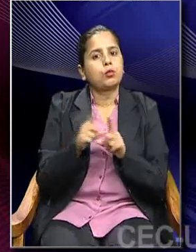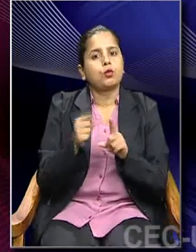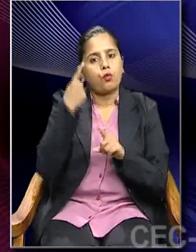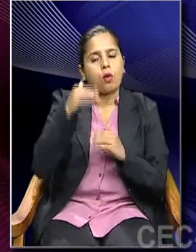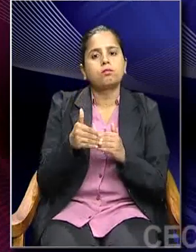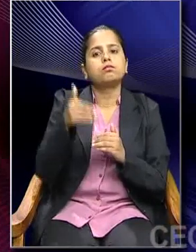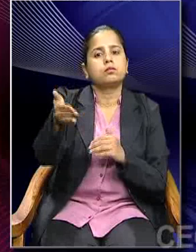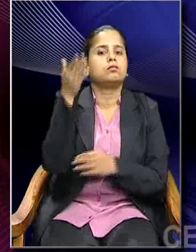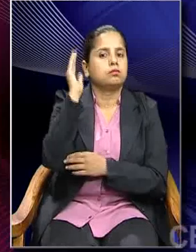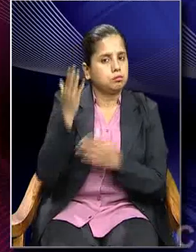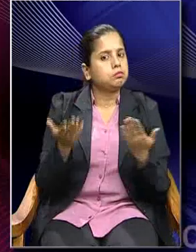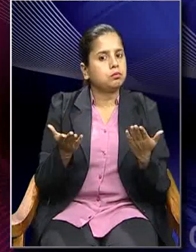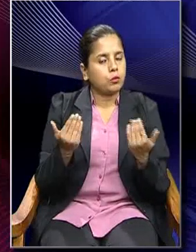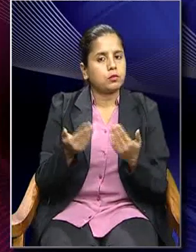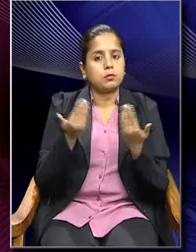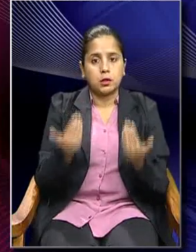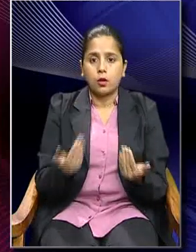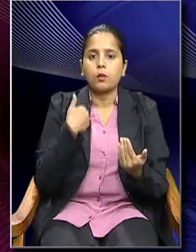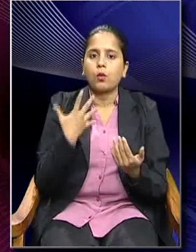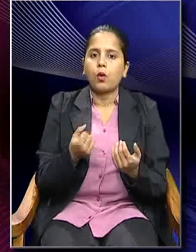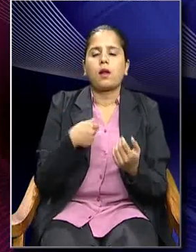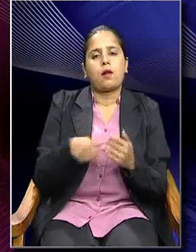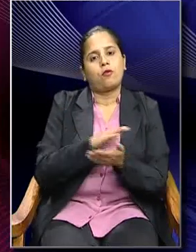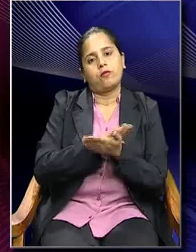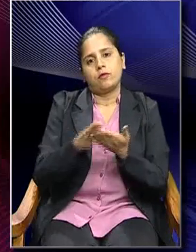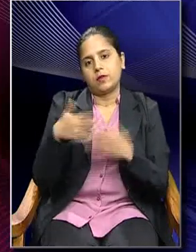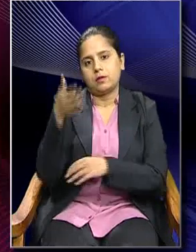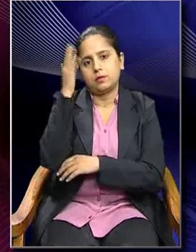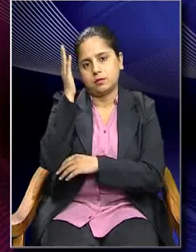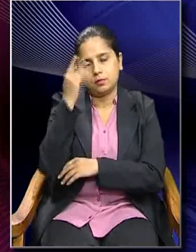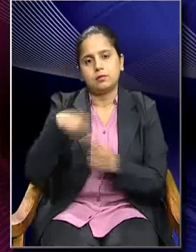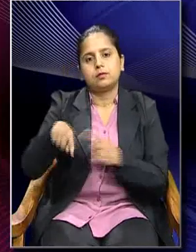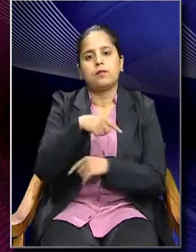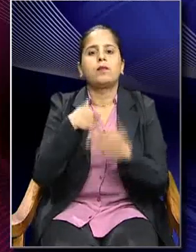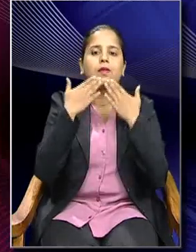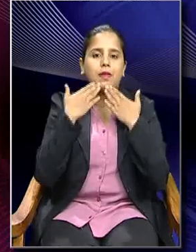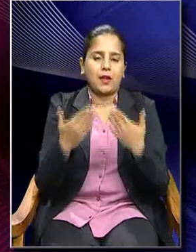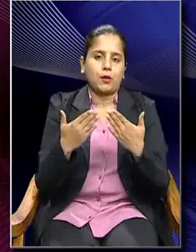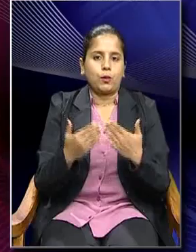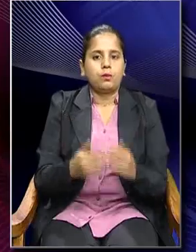forthcoming lecture. With this, I come to an end of today's lecture. Thank you.